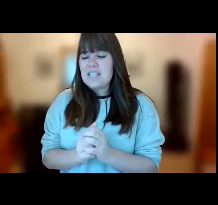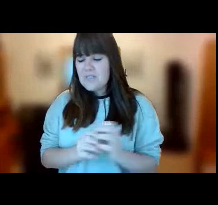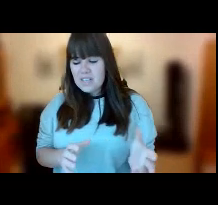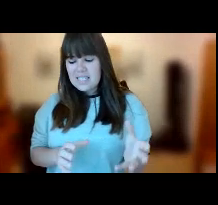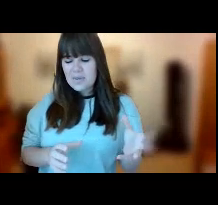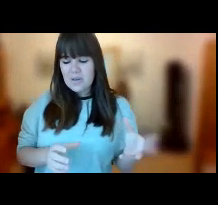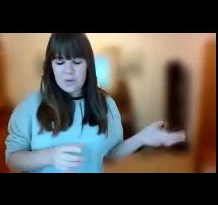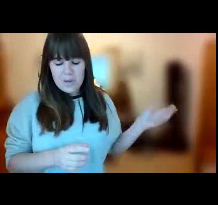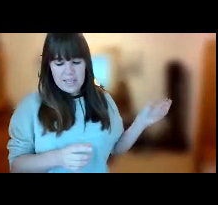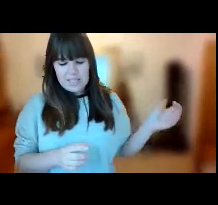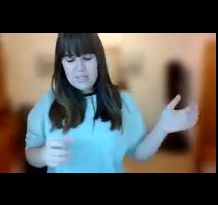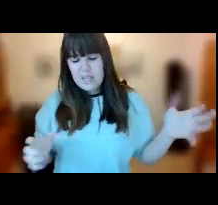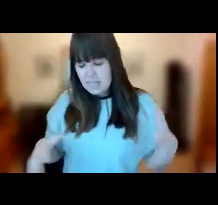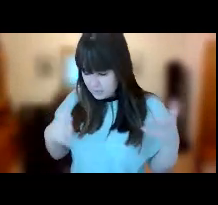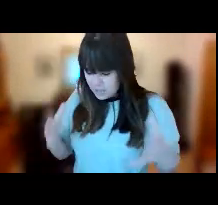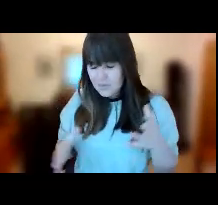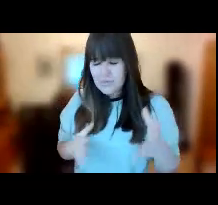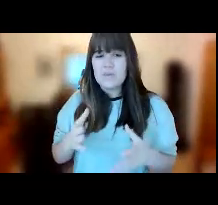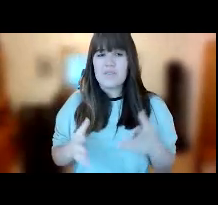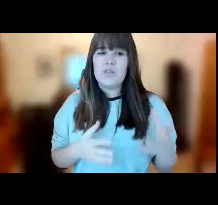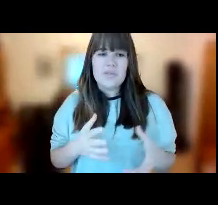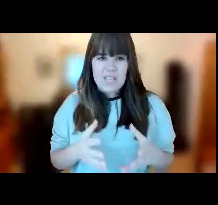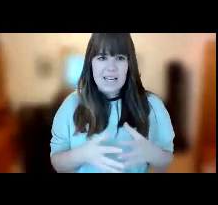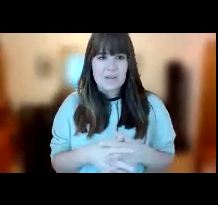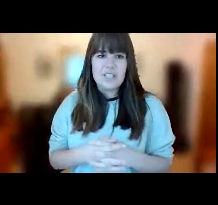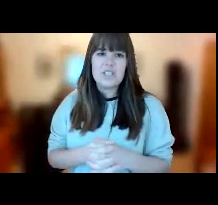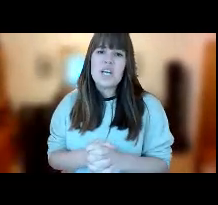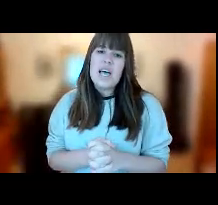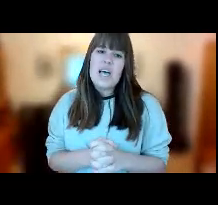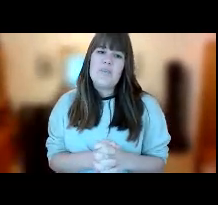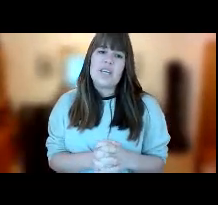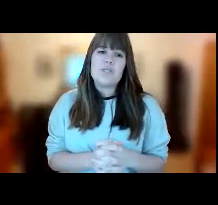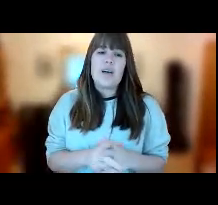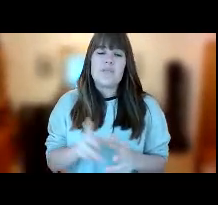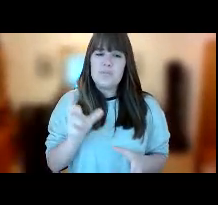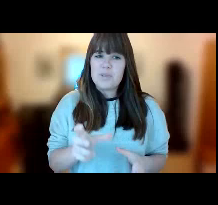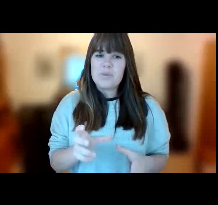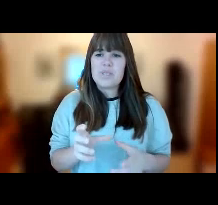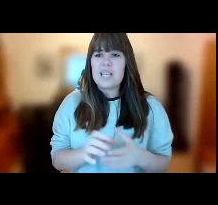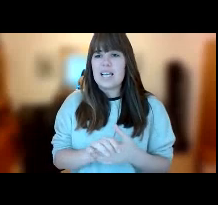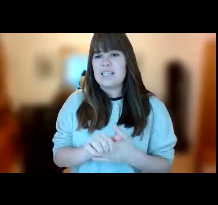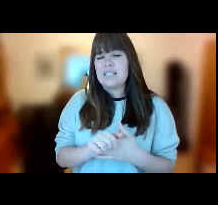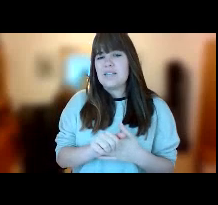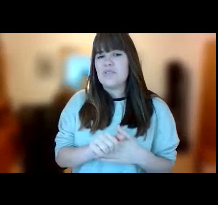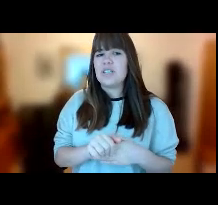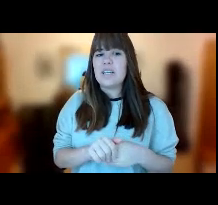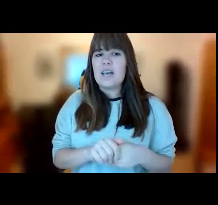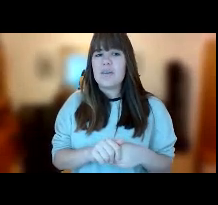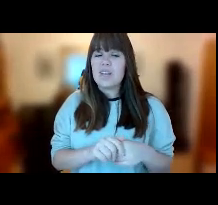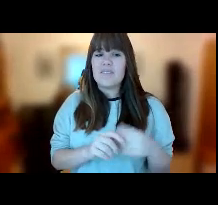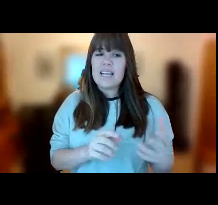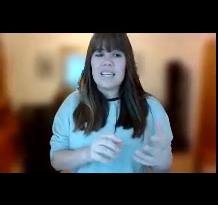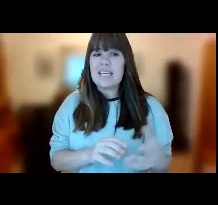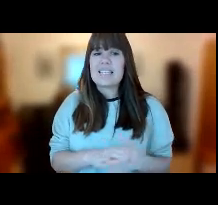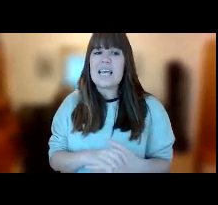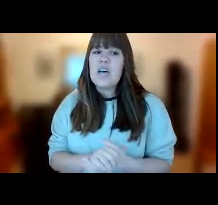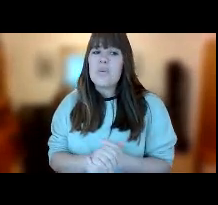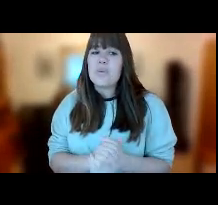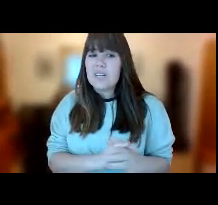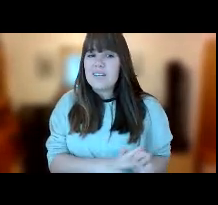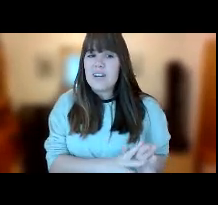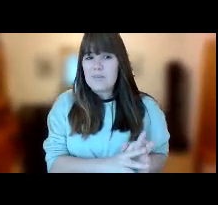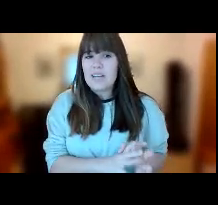is different, so it also involves a form of sign language, but they also have symbols and different kind of